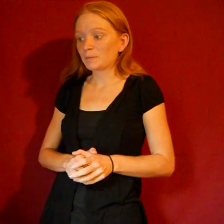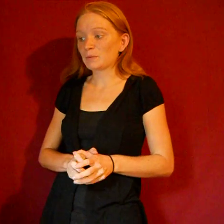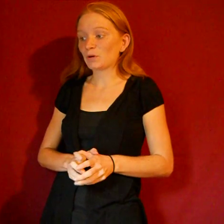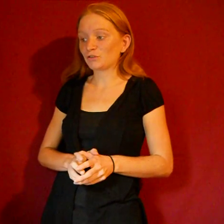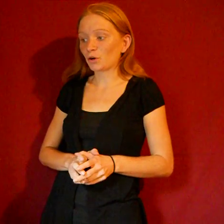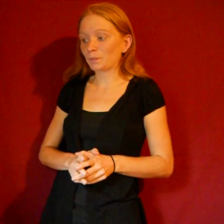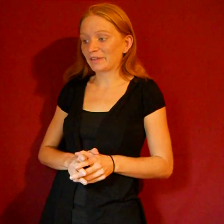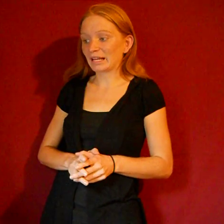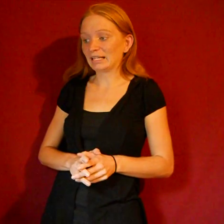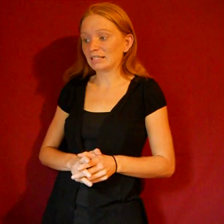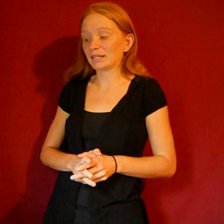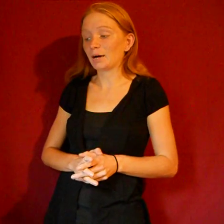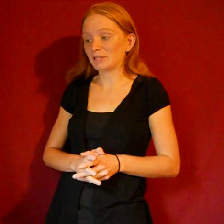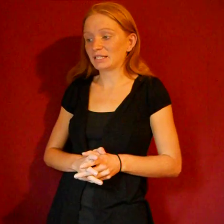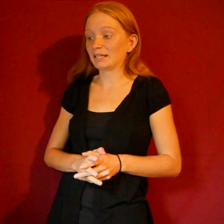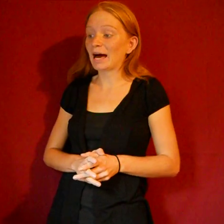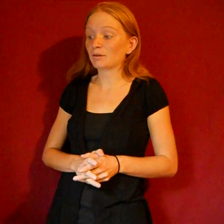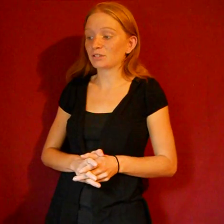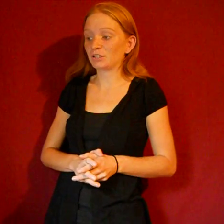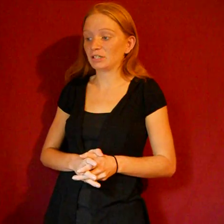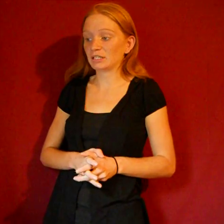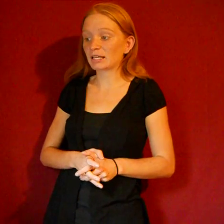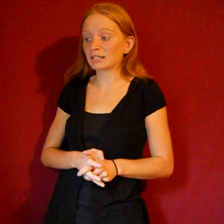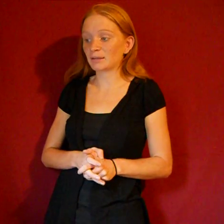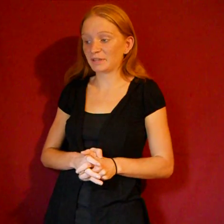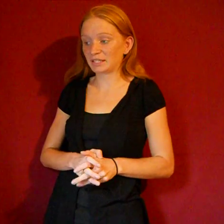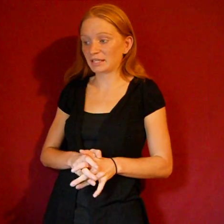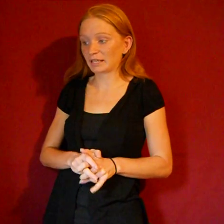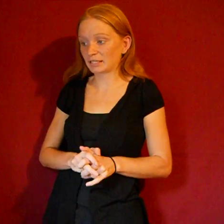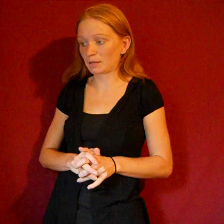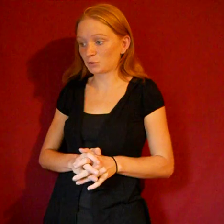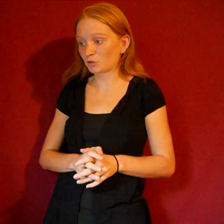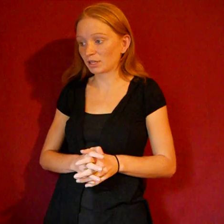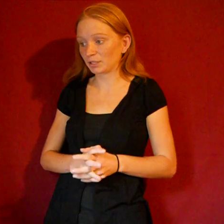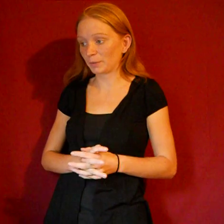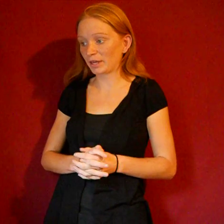People have told me that I need to come and see a counselor to discuss some of these things that I'm struggling with.